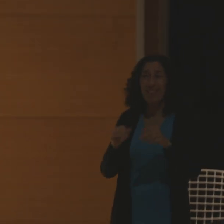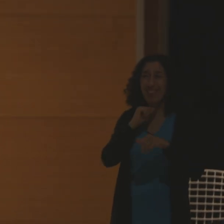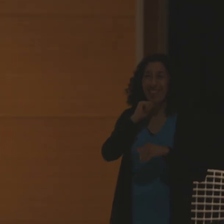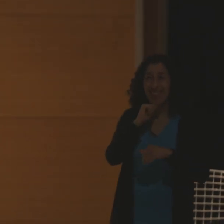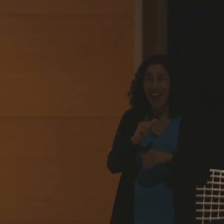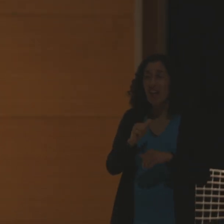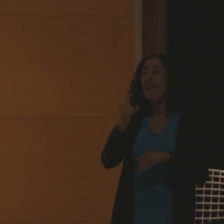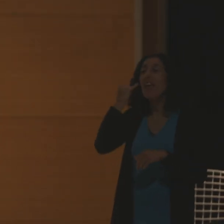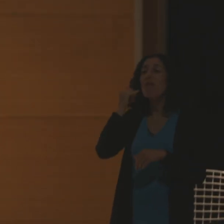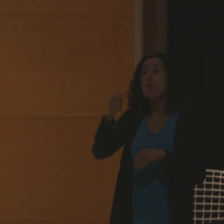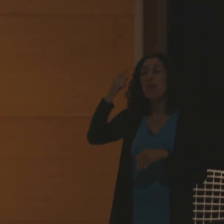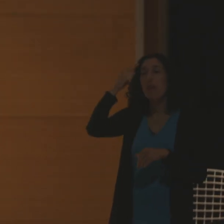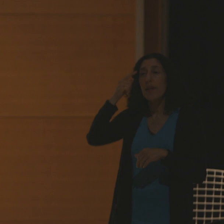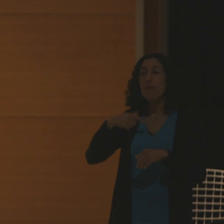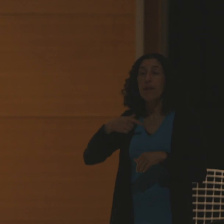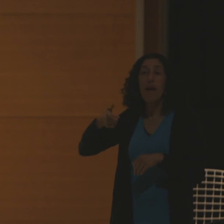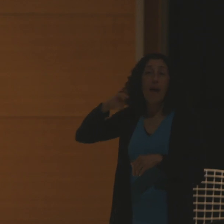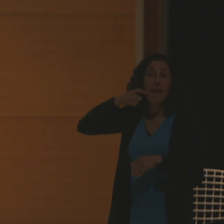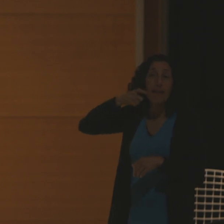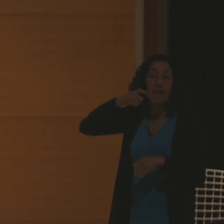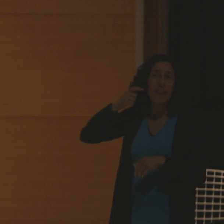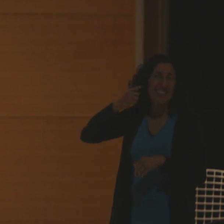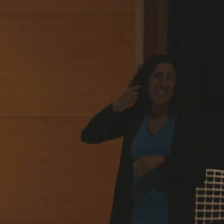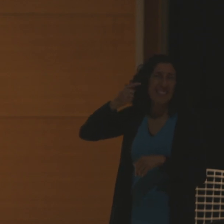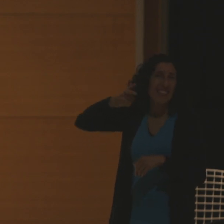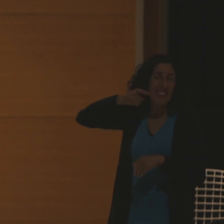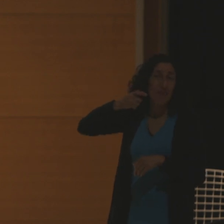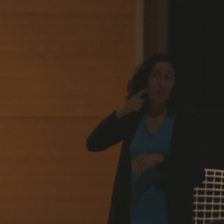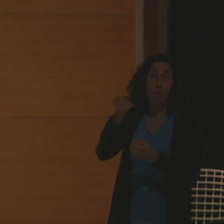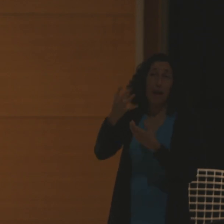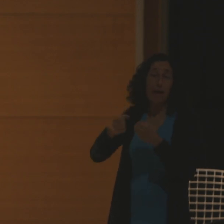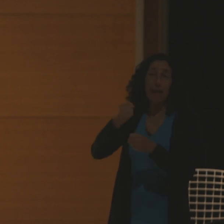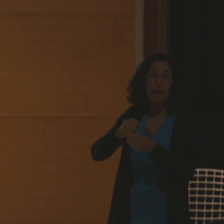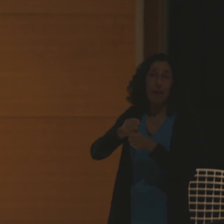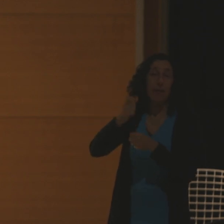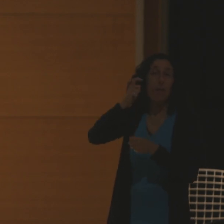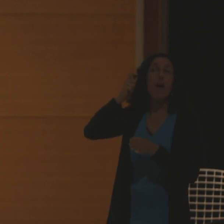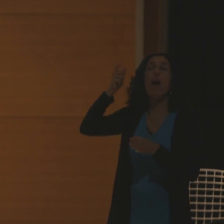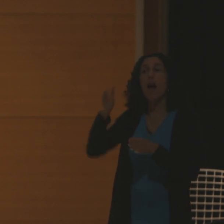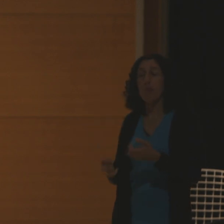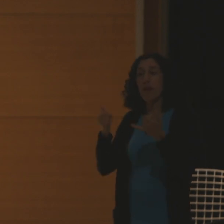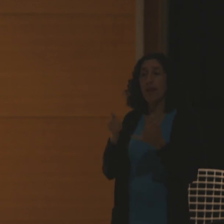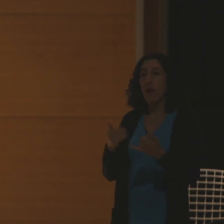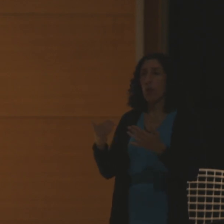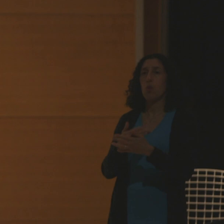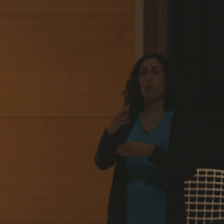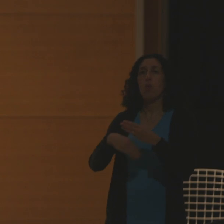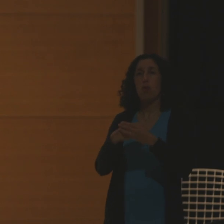surgically attached to his cranium for years, had a place in this esoteric and, at times, uninviting